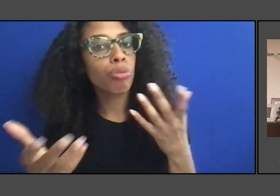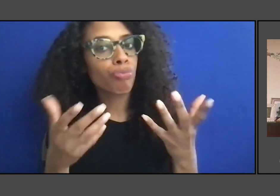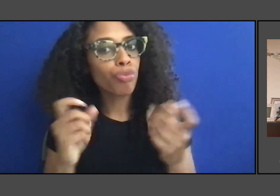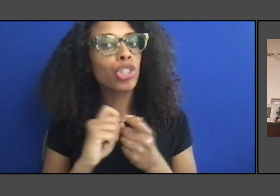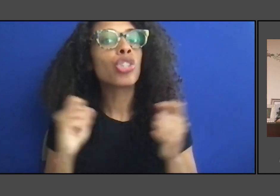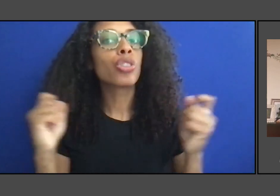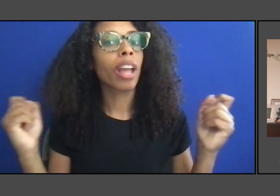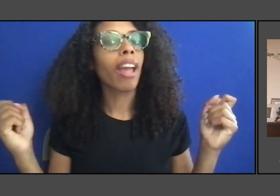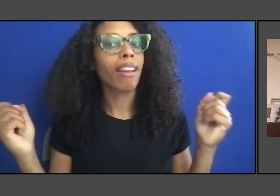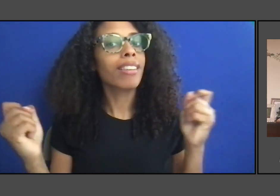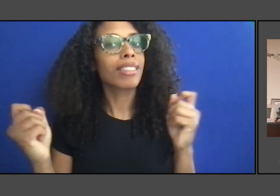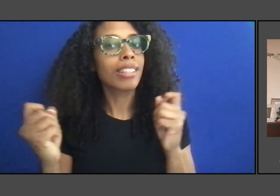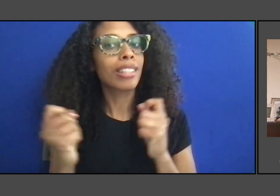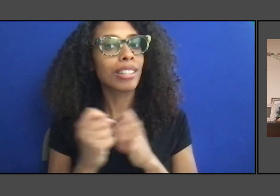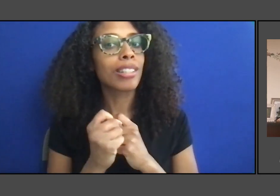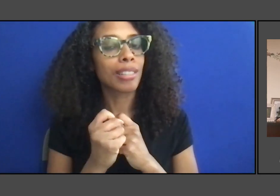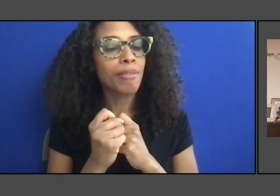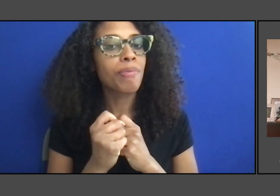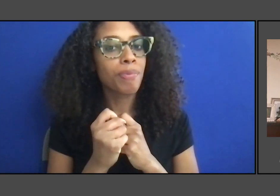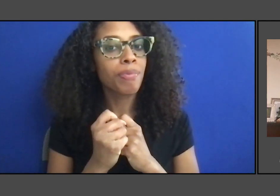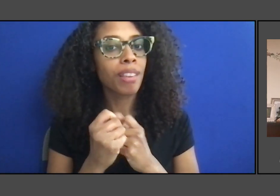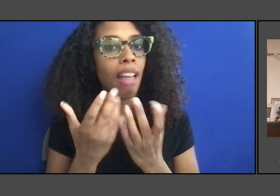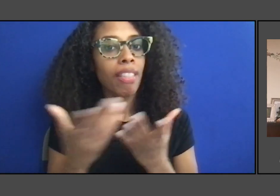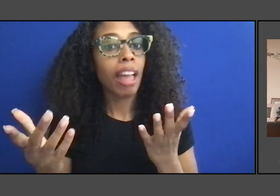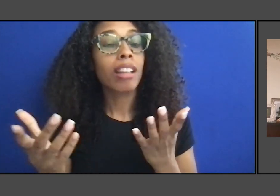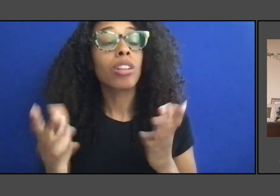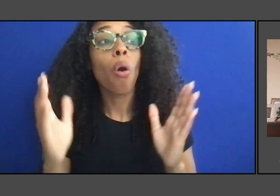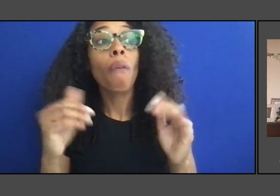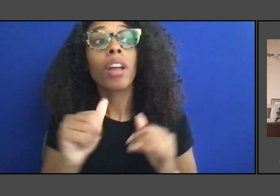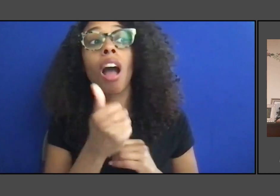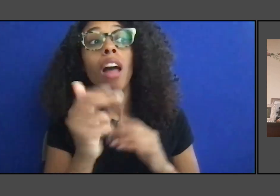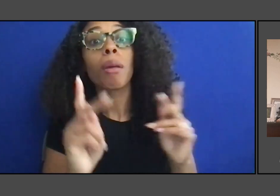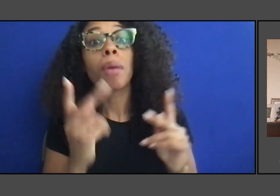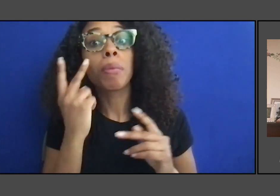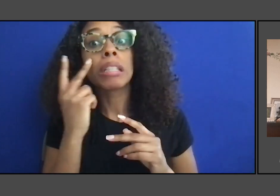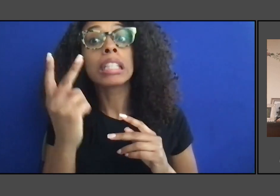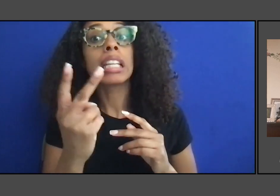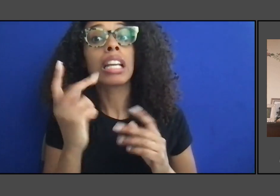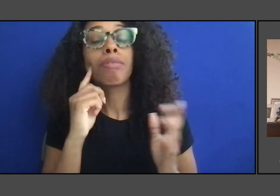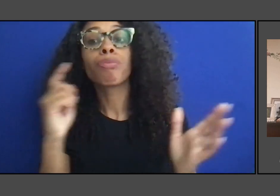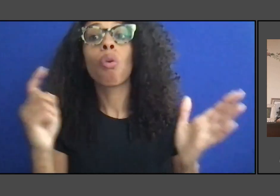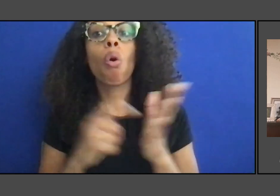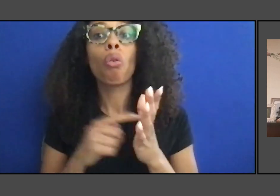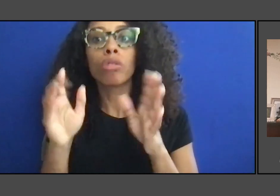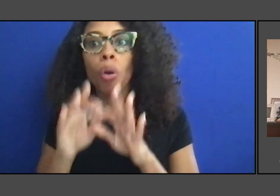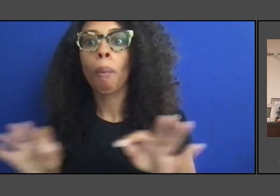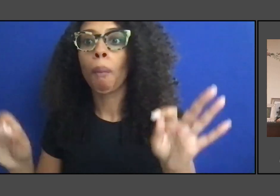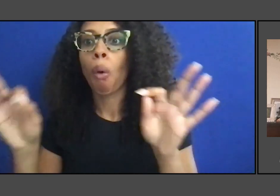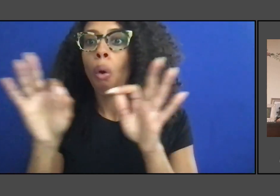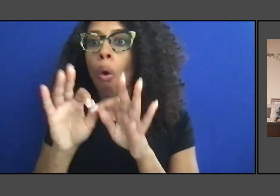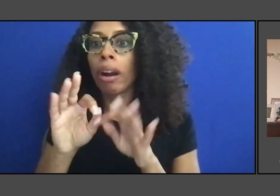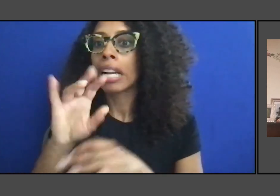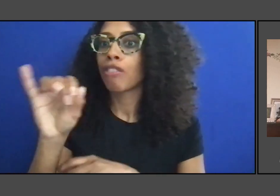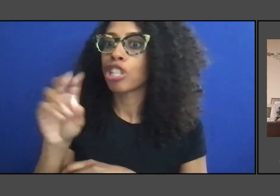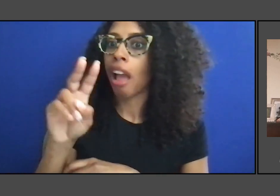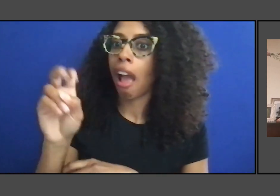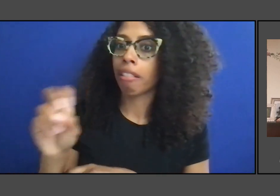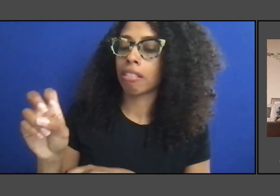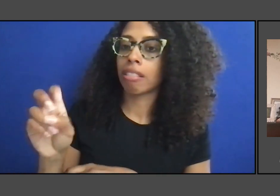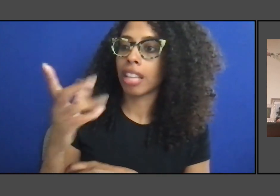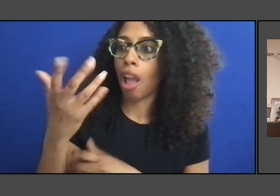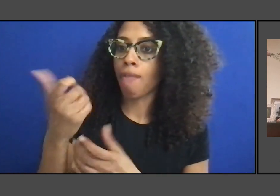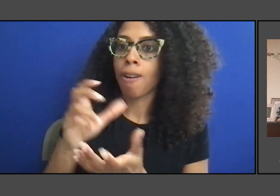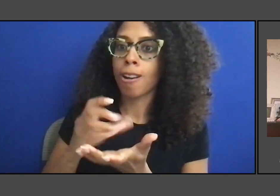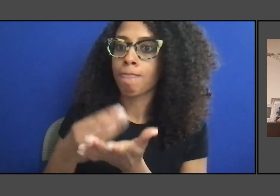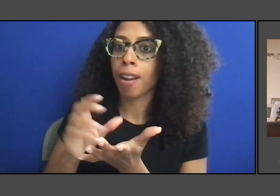that hopefully other people will see the importance of this art form and want to invest in it as